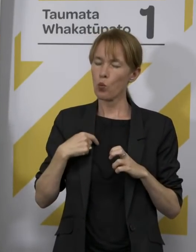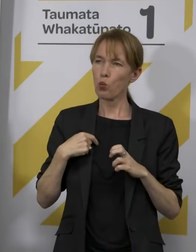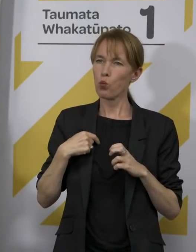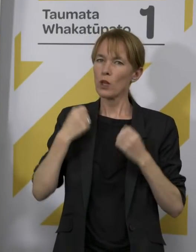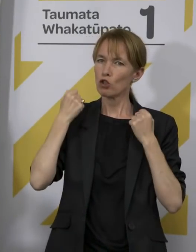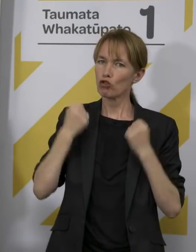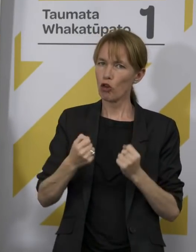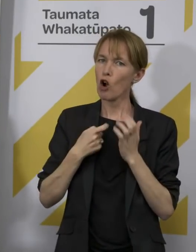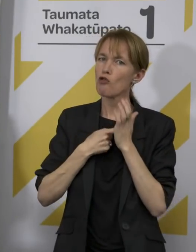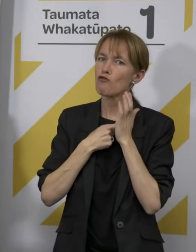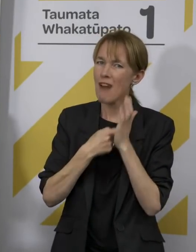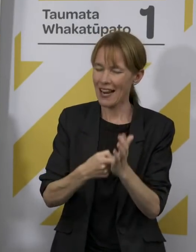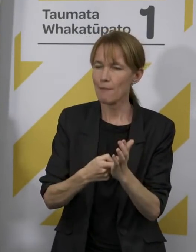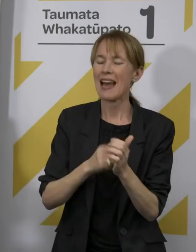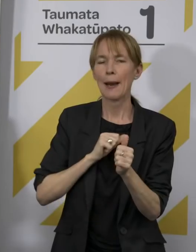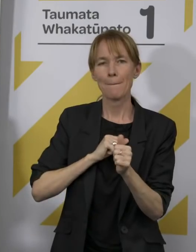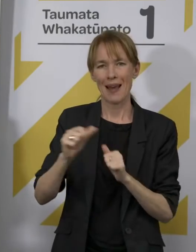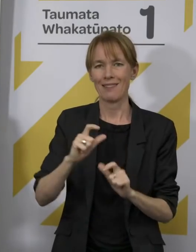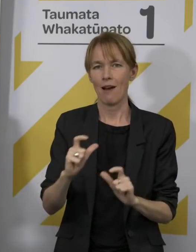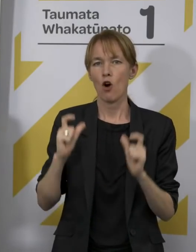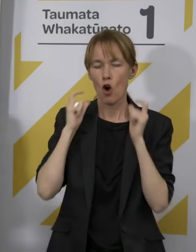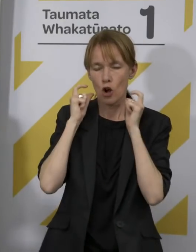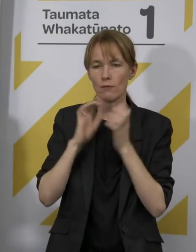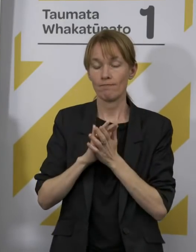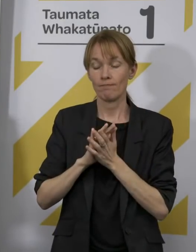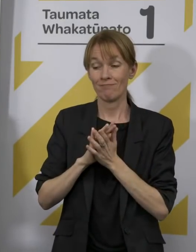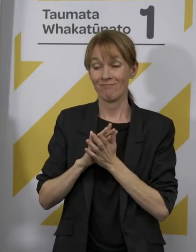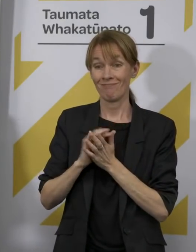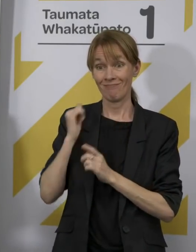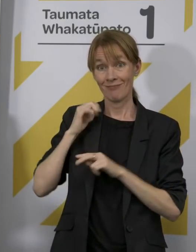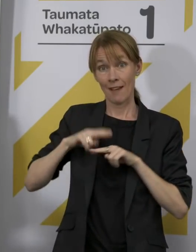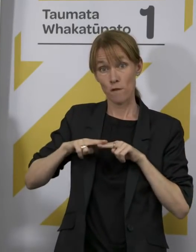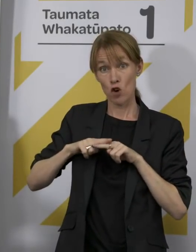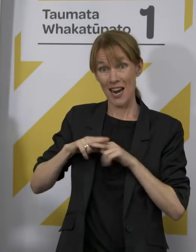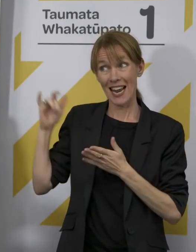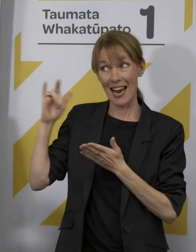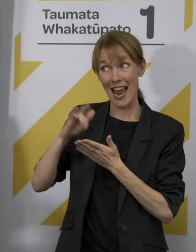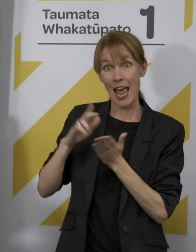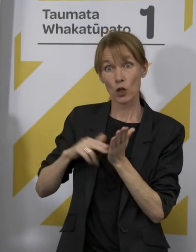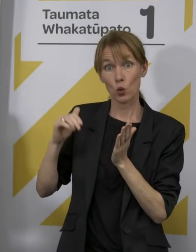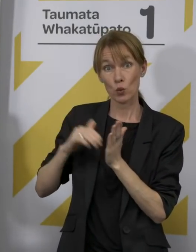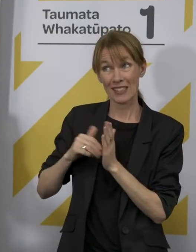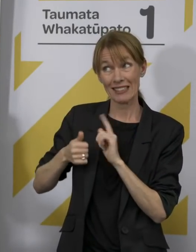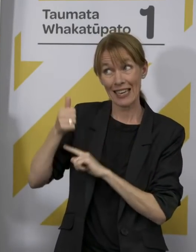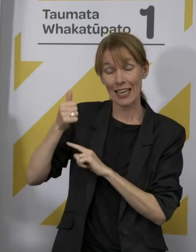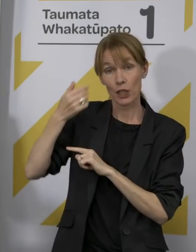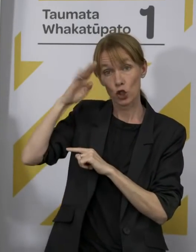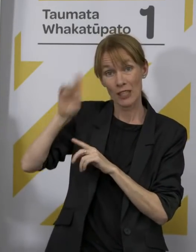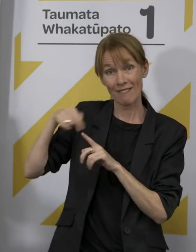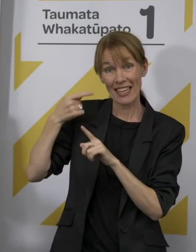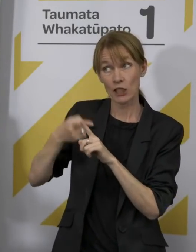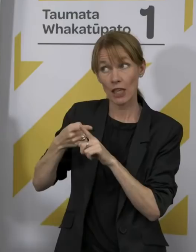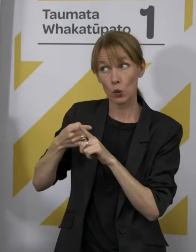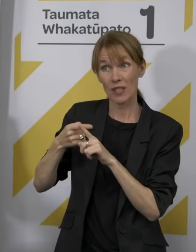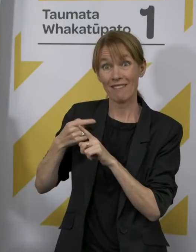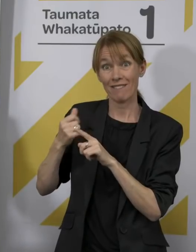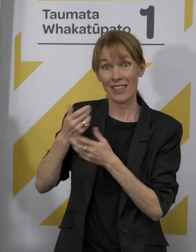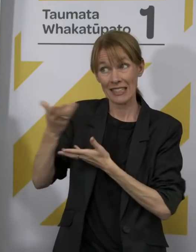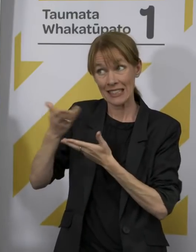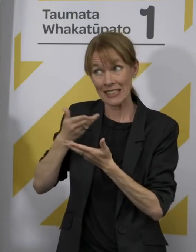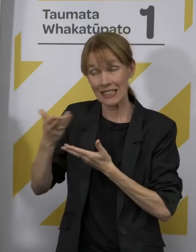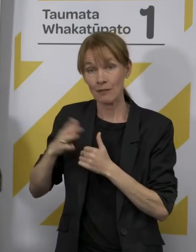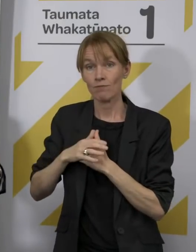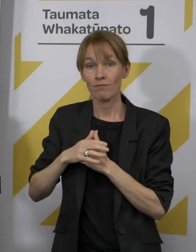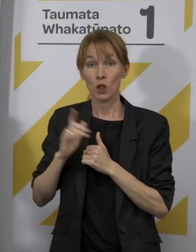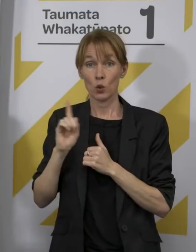the CEO of Air New Zealand on Friday. The Minister's been talking to Air New Zealand again today, and the intention is that the masks